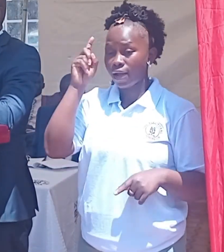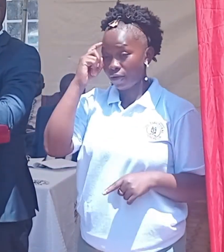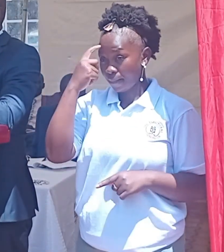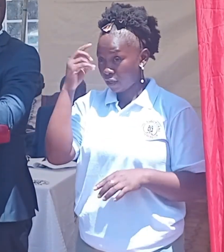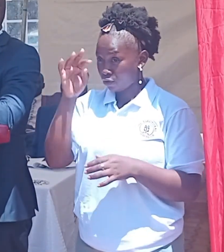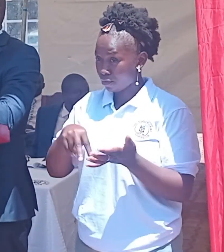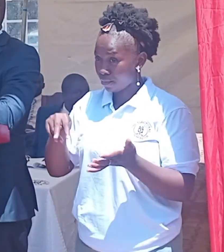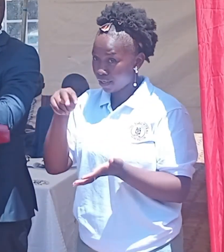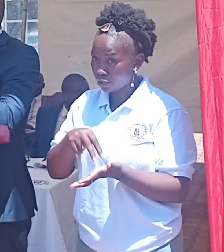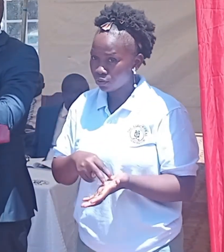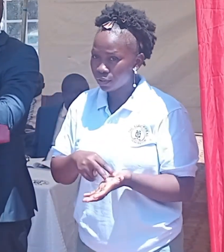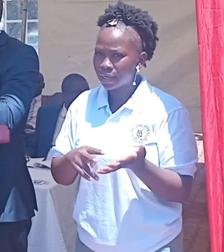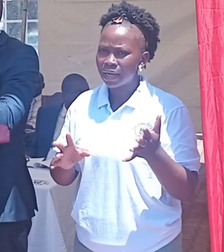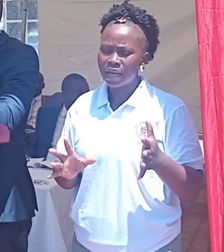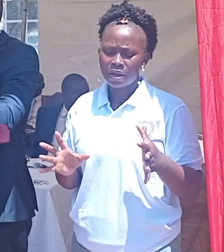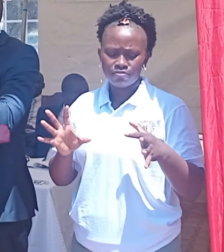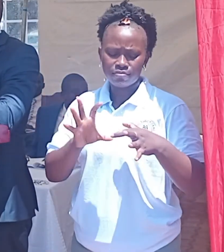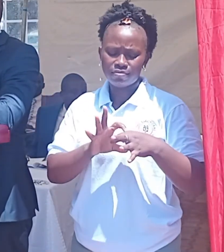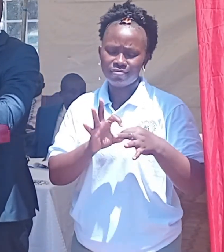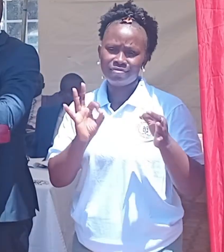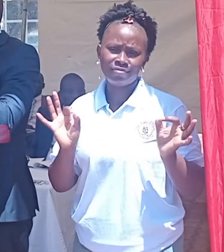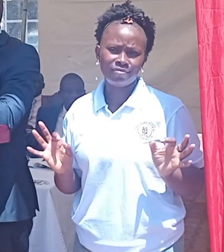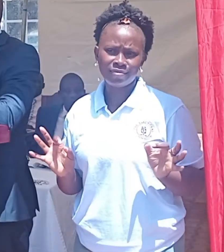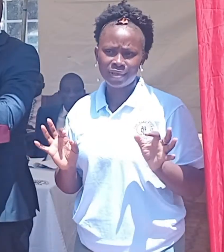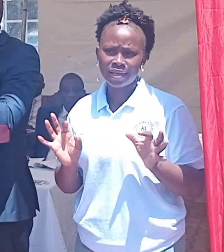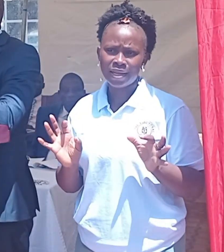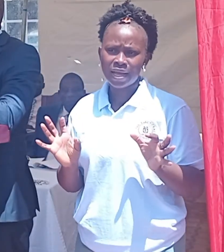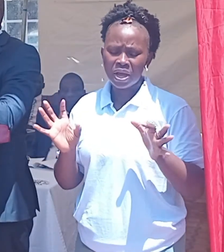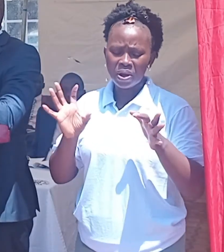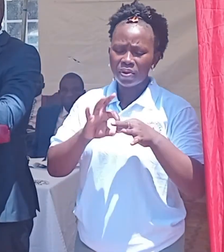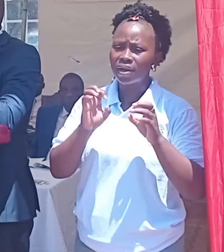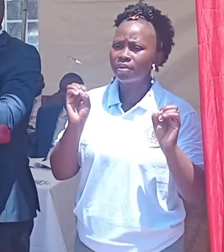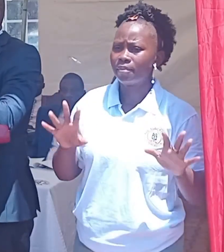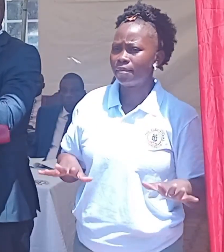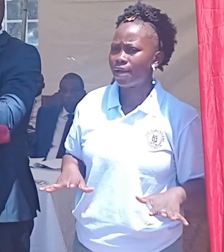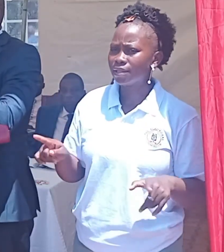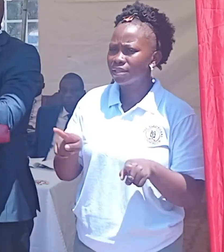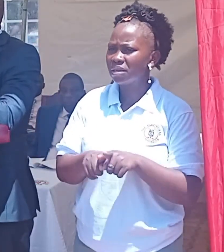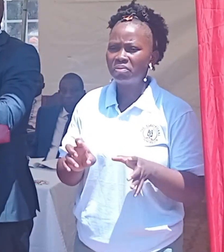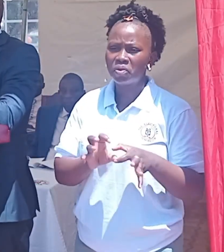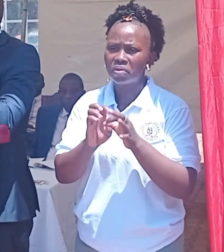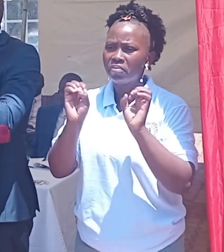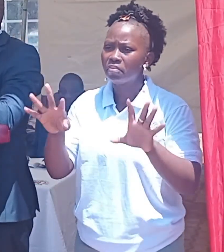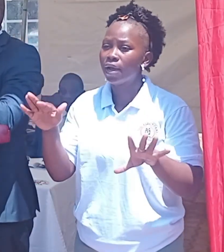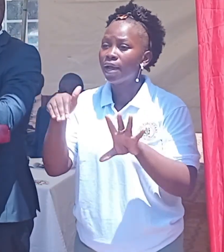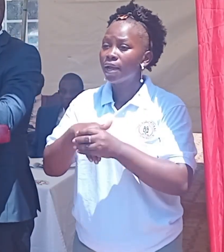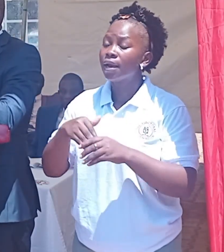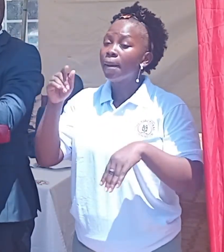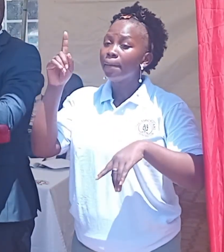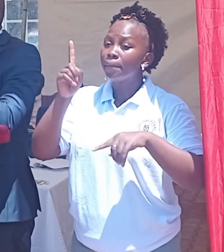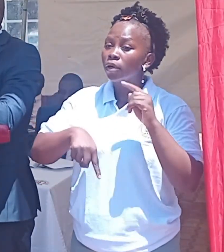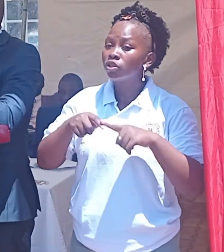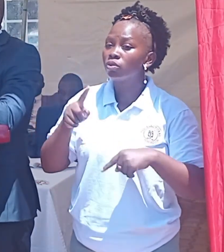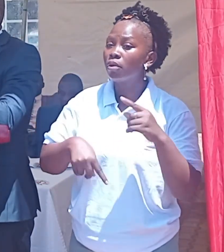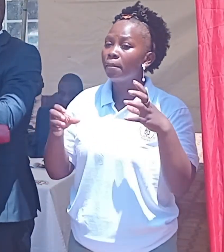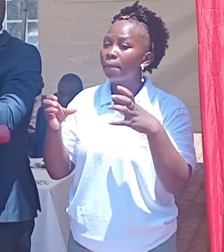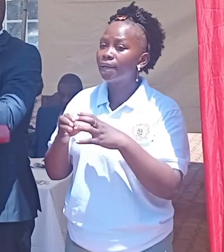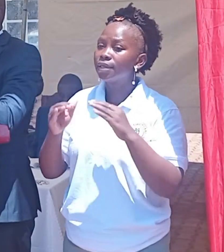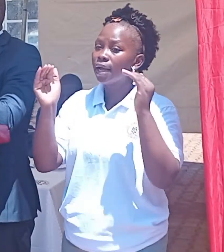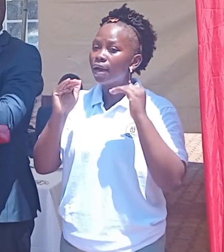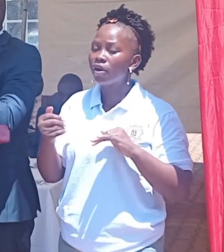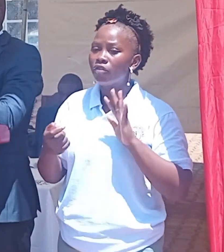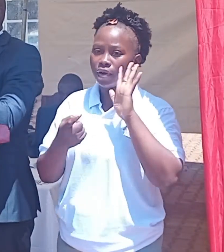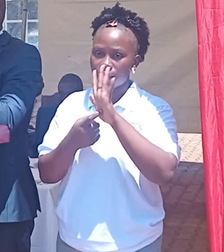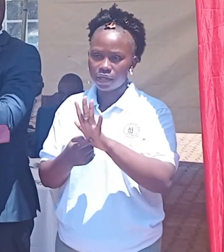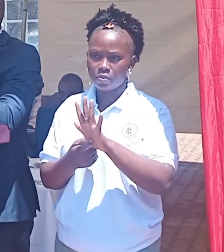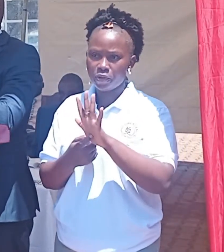is a disconnect or uncoordination in the political party's hierarchy, where, for